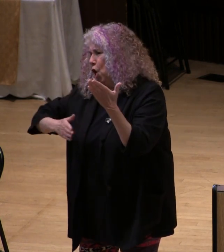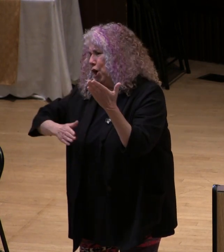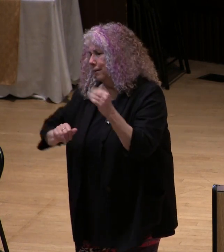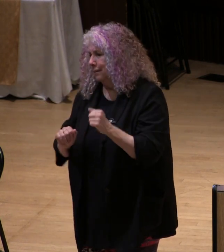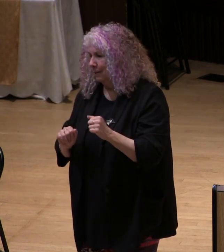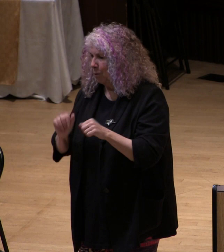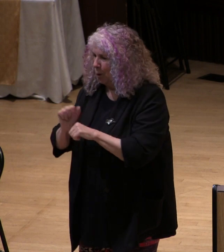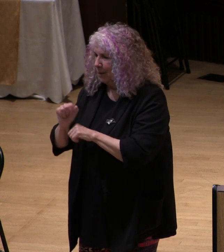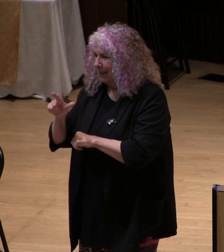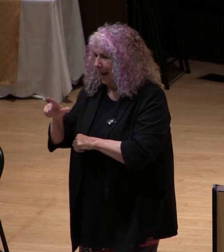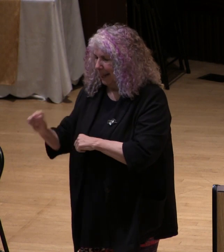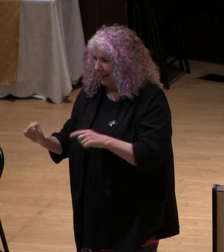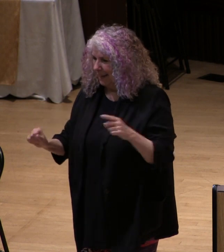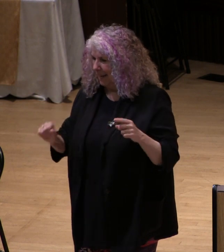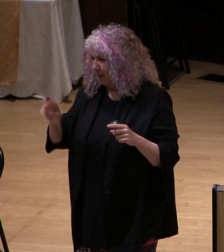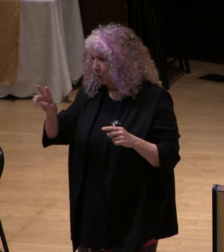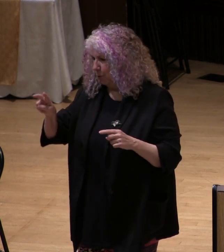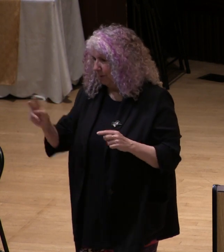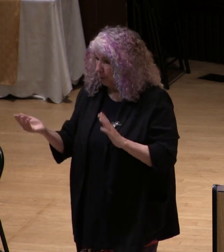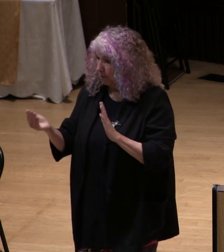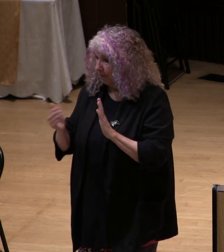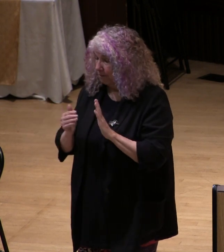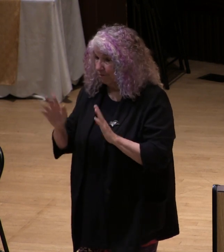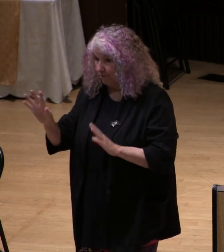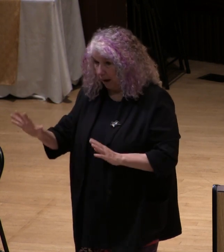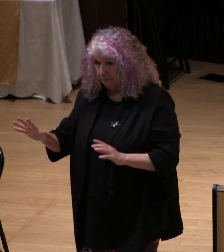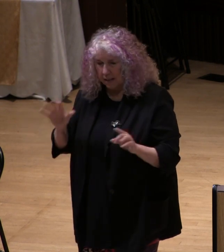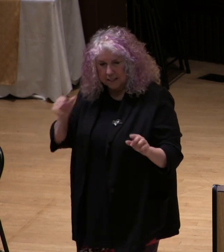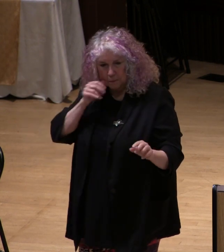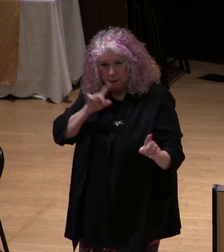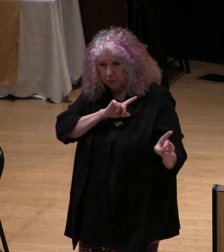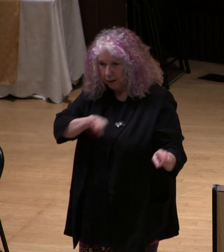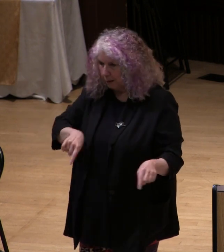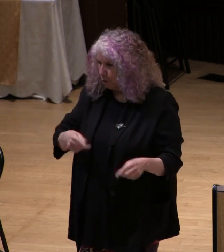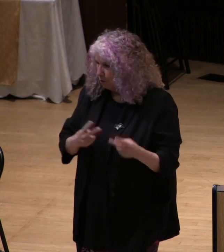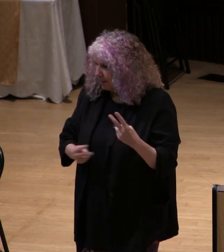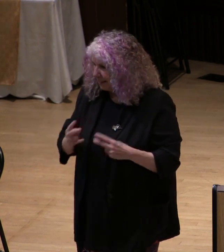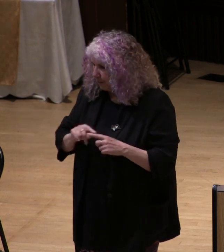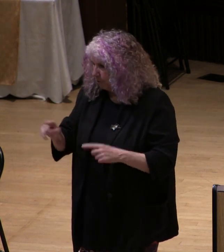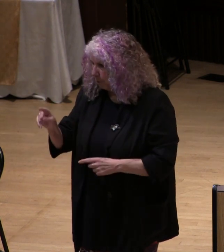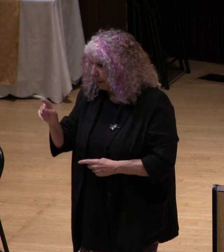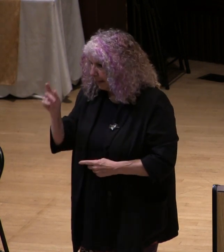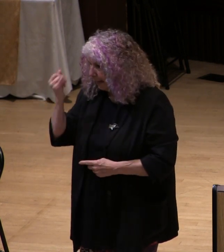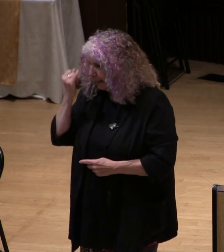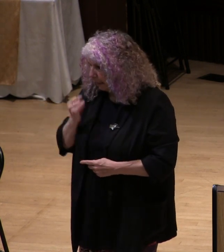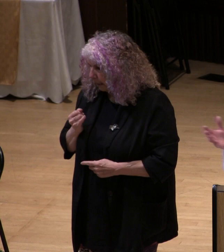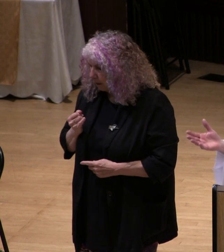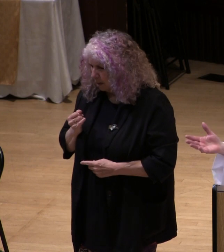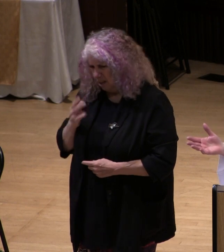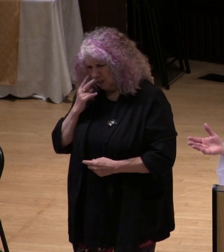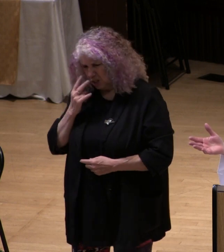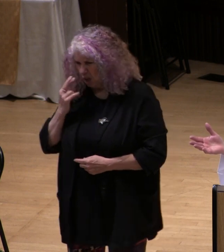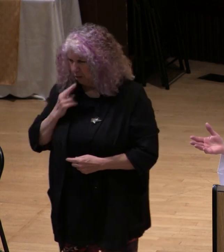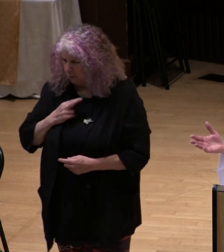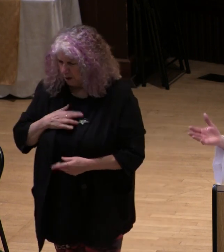Angeles. And in 2005, his mother, Caterina, came to visit him from Italy. She saw the restaurant and said,